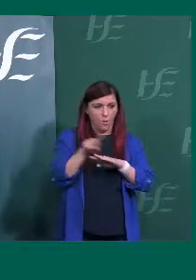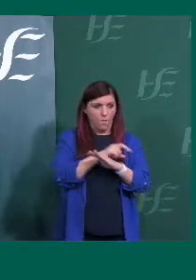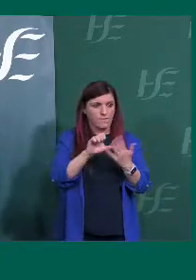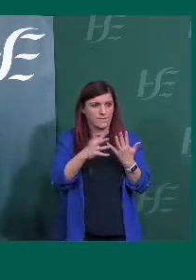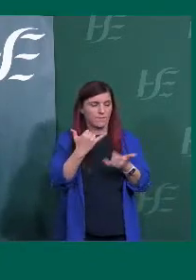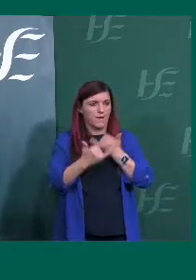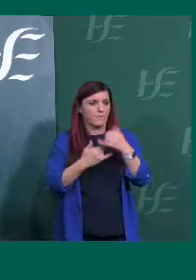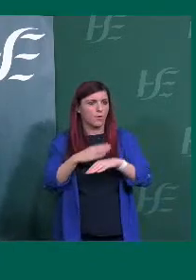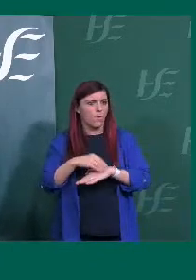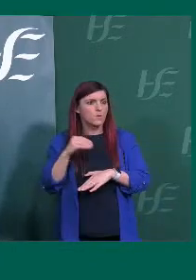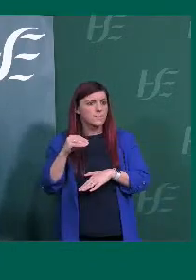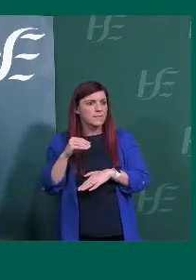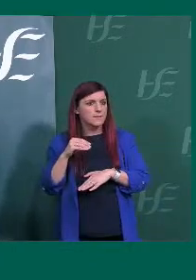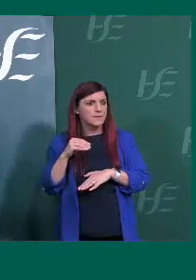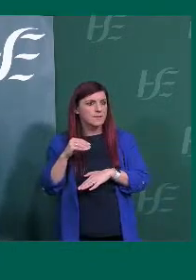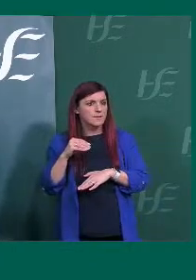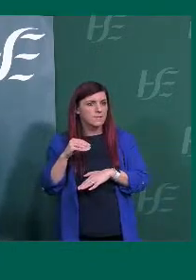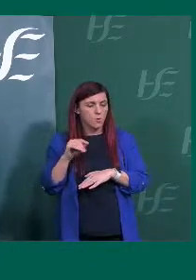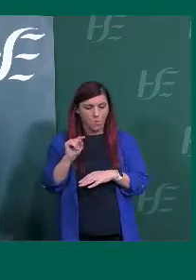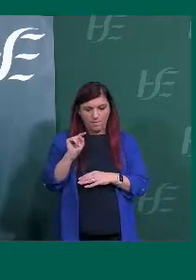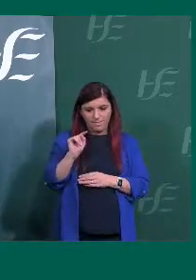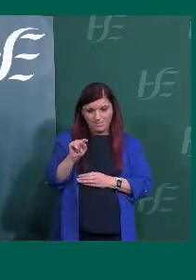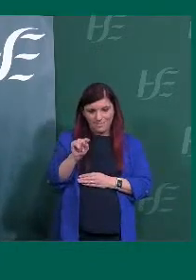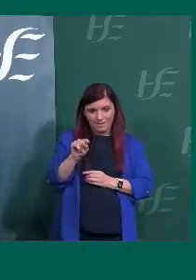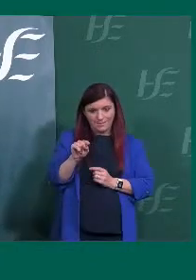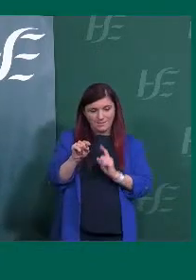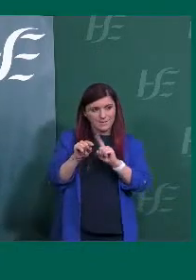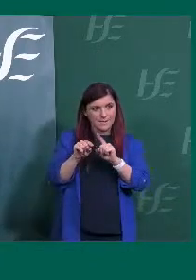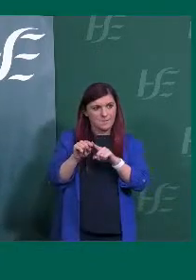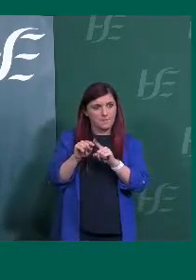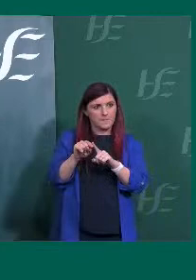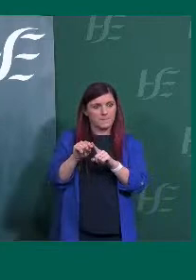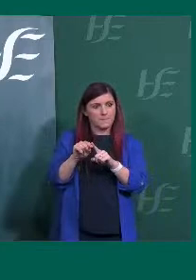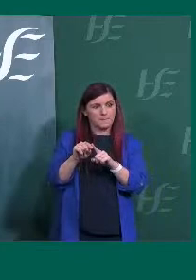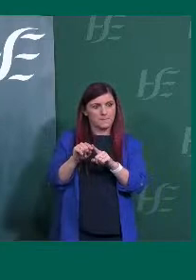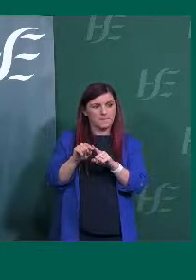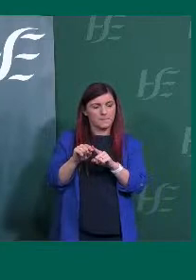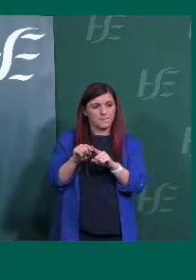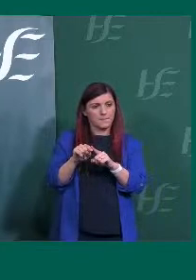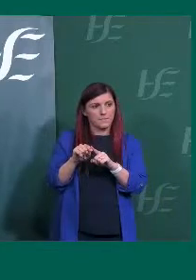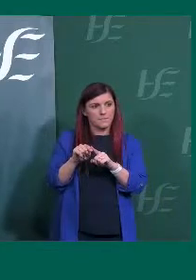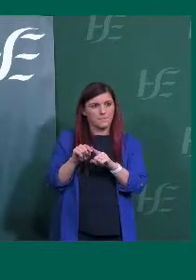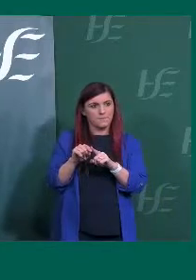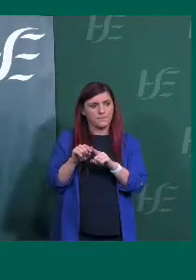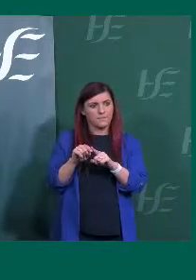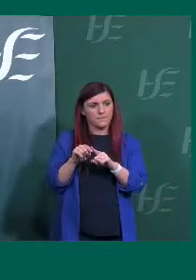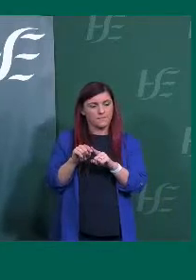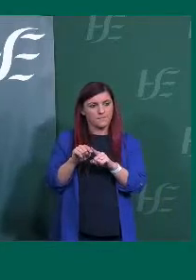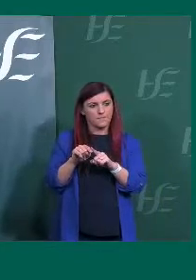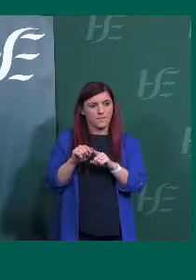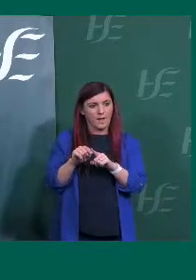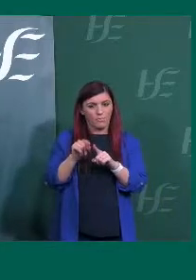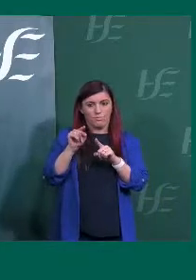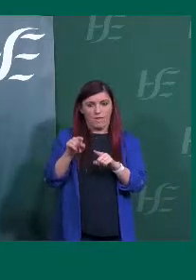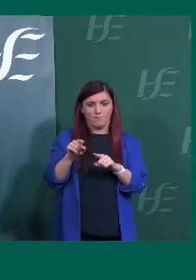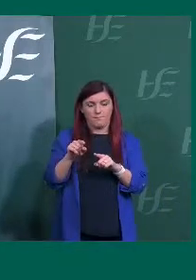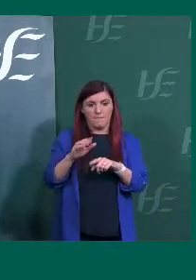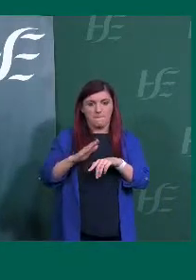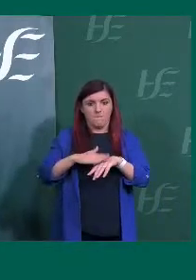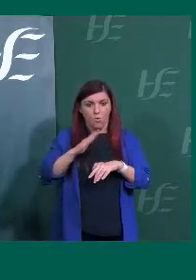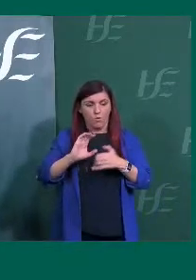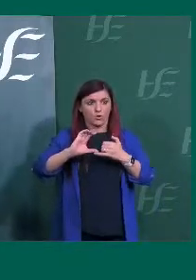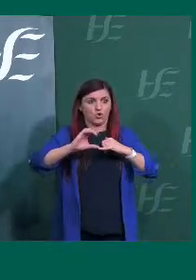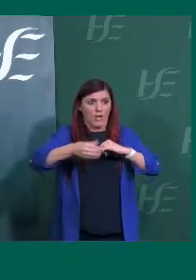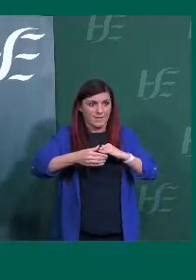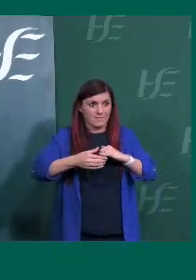So that remains the single biggest risk in terms of getting ill from COVID-19 is